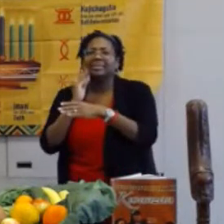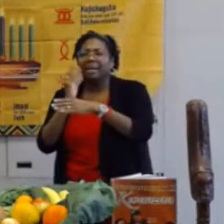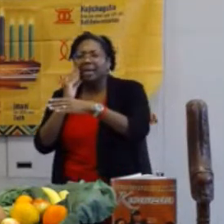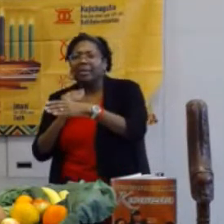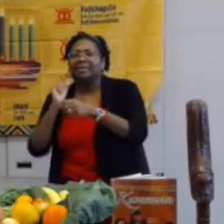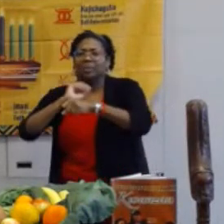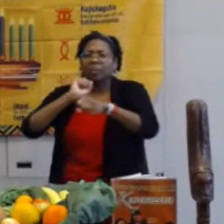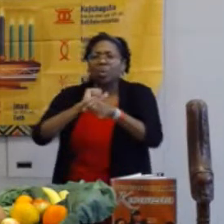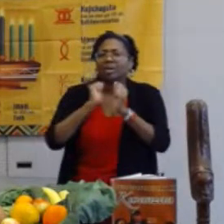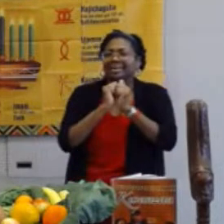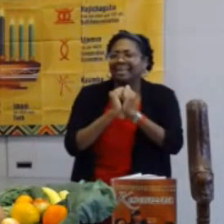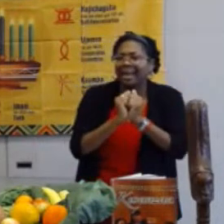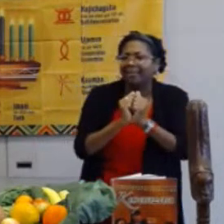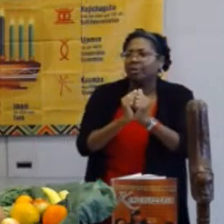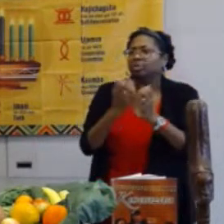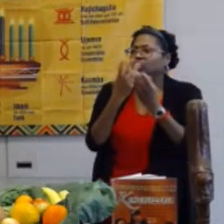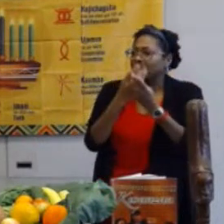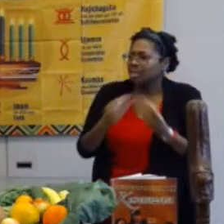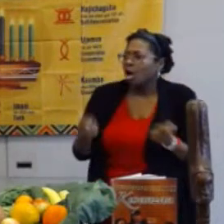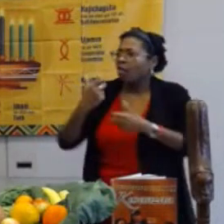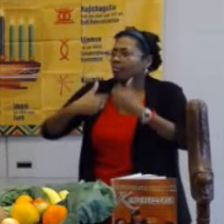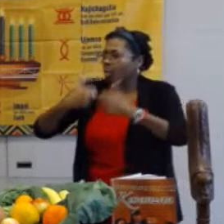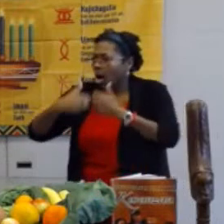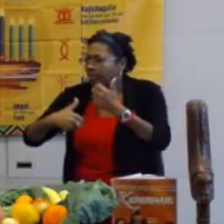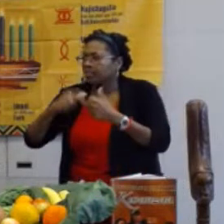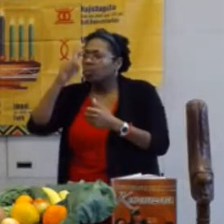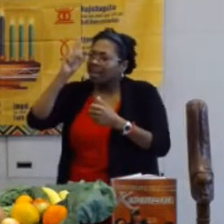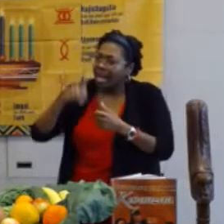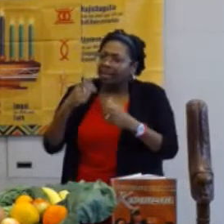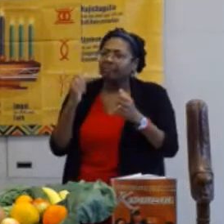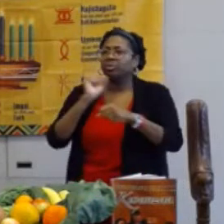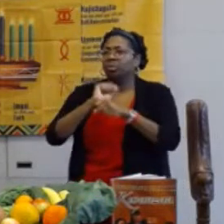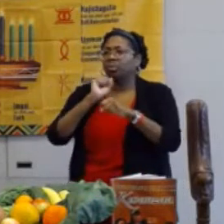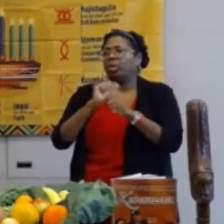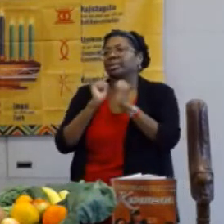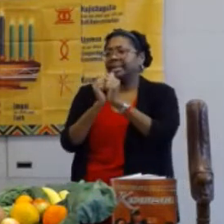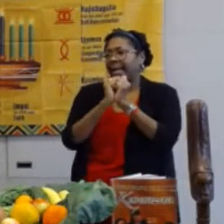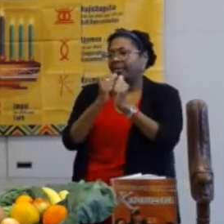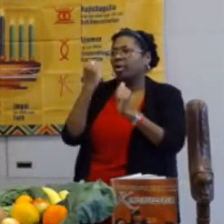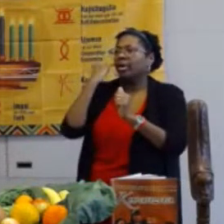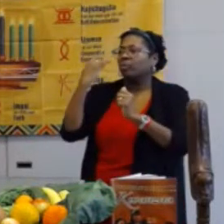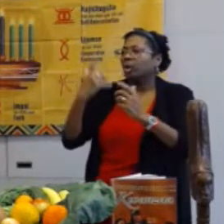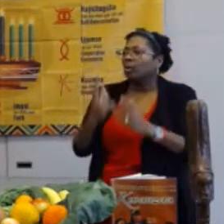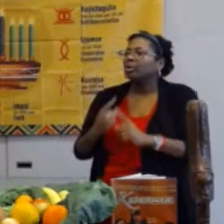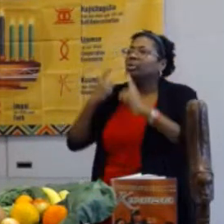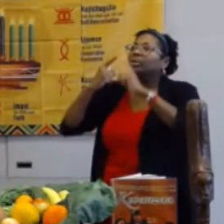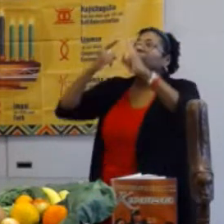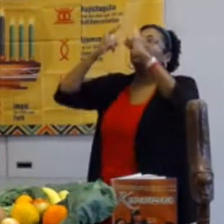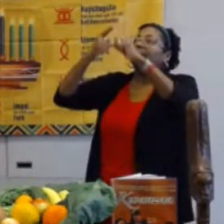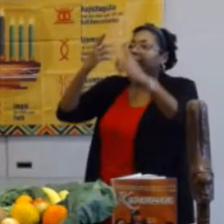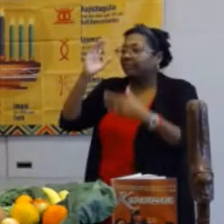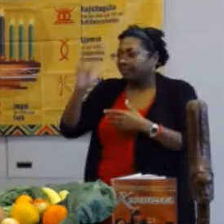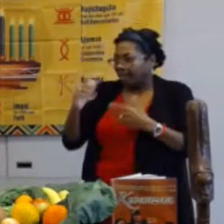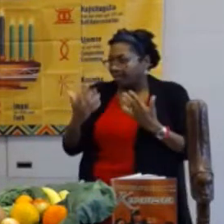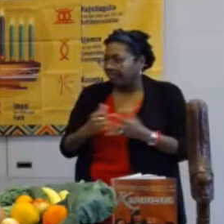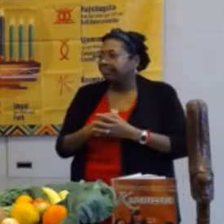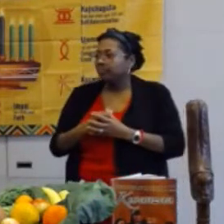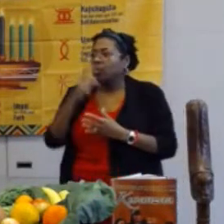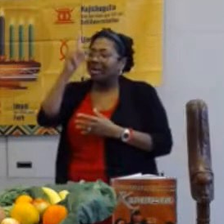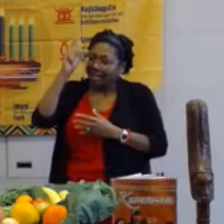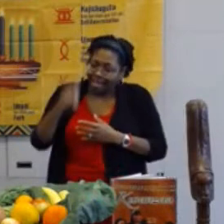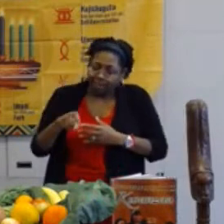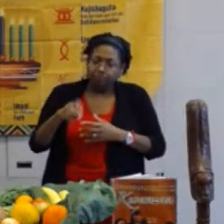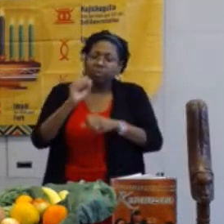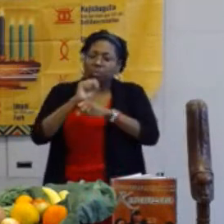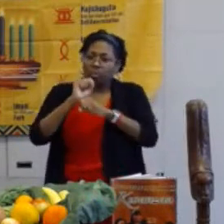them. We have to work together if we are going to achieve the liberation that we say that we want. We have to work together. That